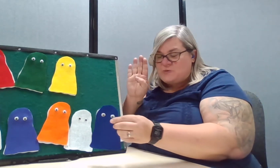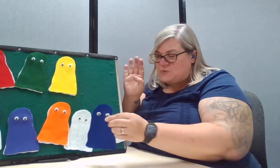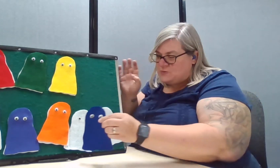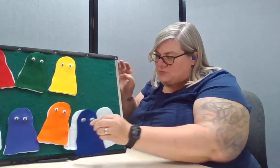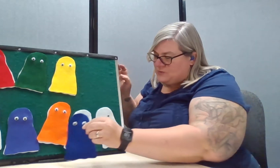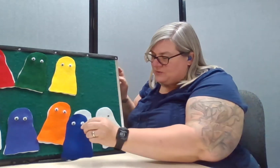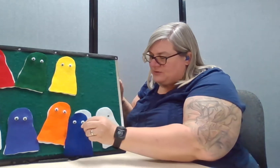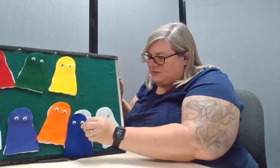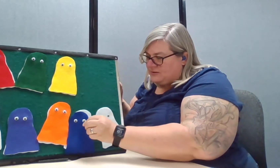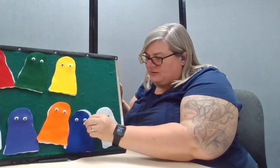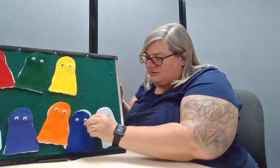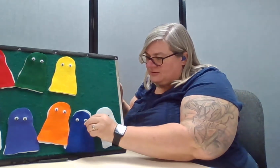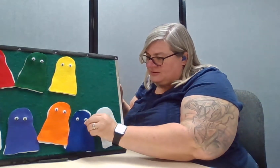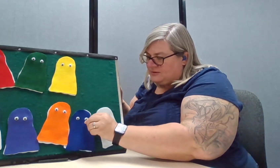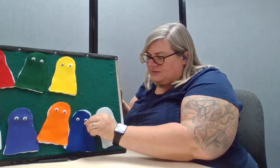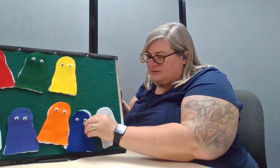turned blue.